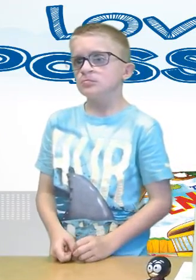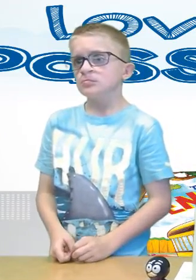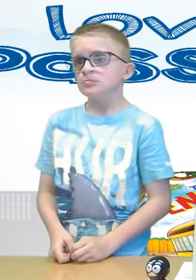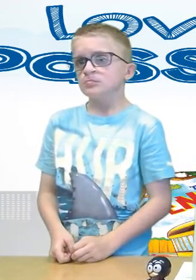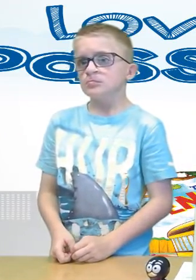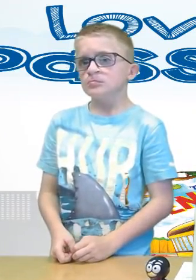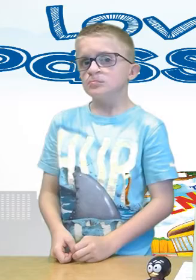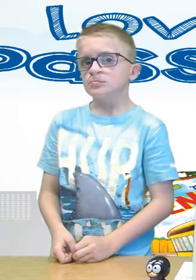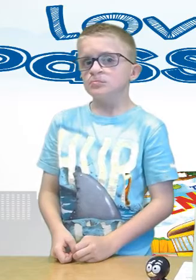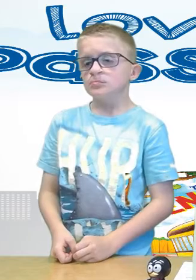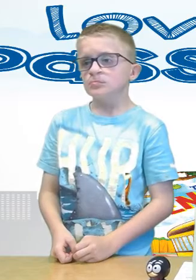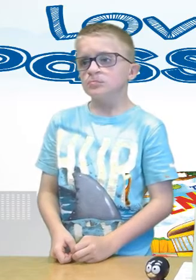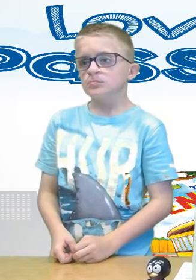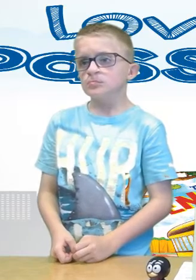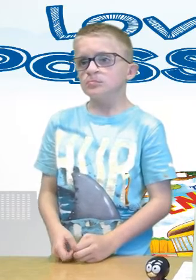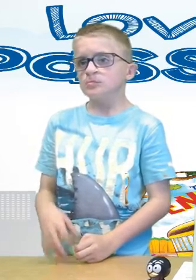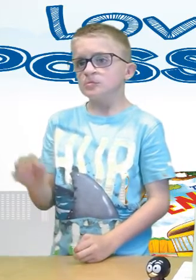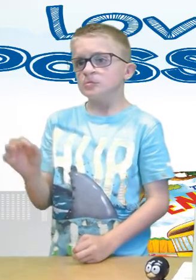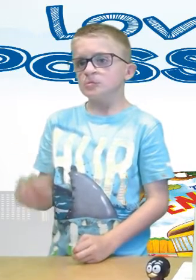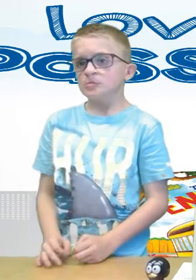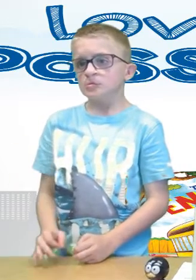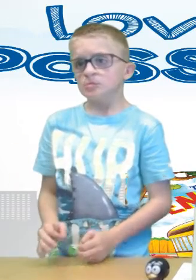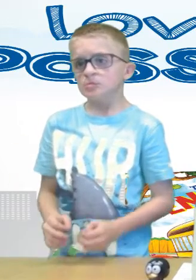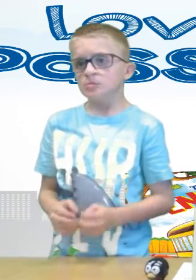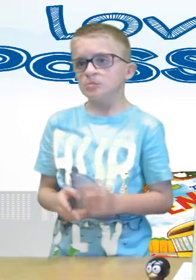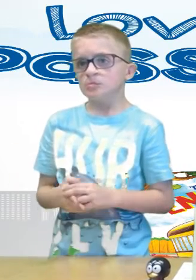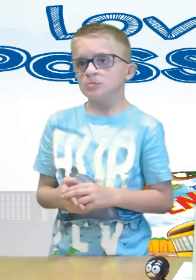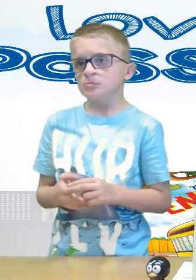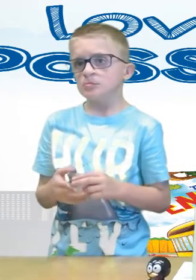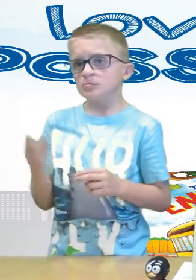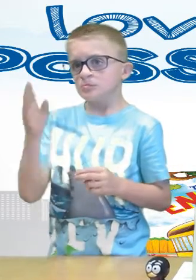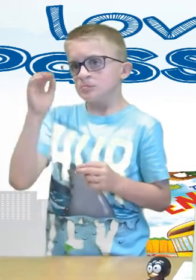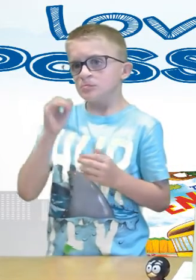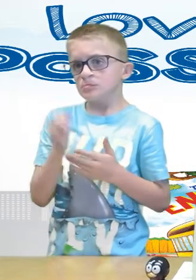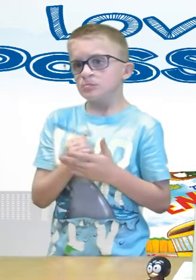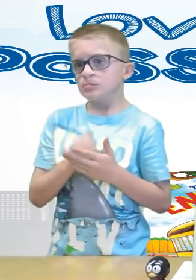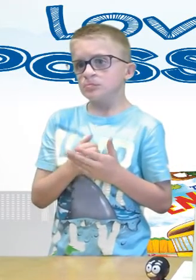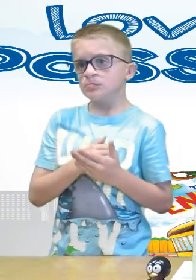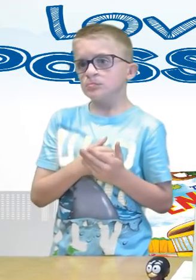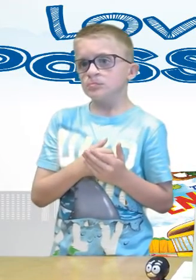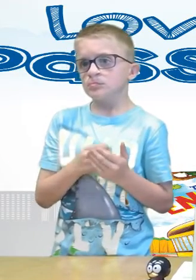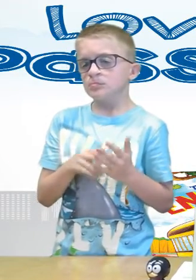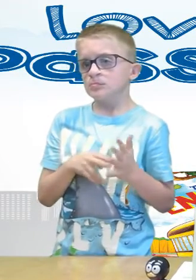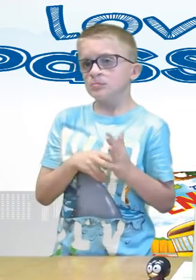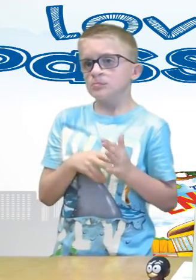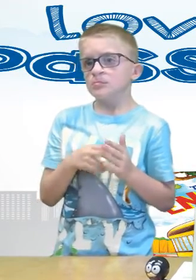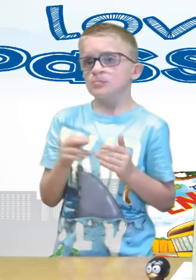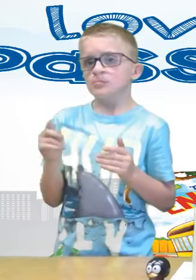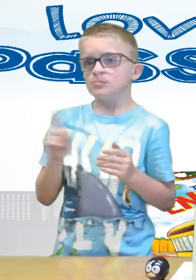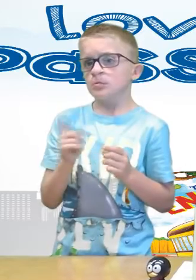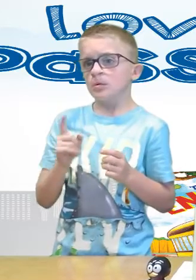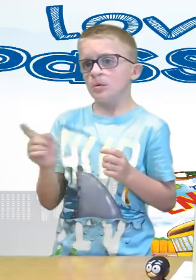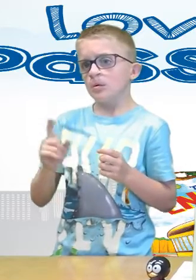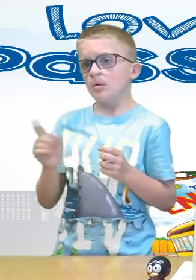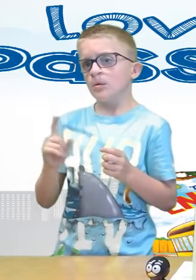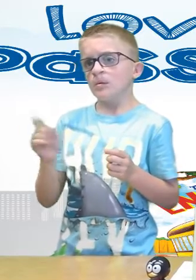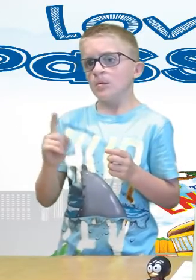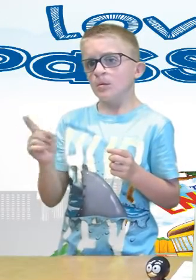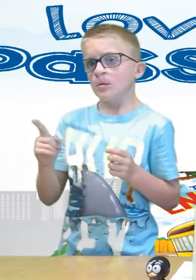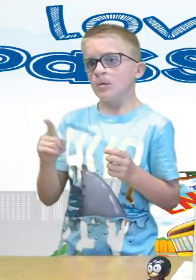Pick up your submissions, guidelines, and an entry from today in the main office.